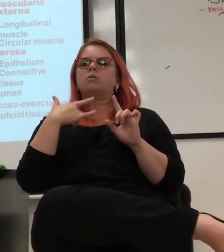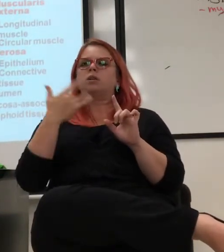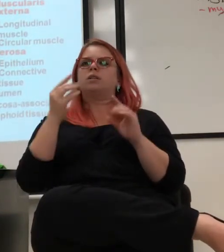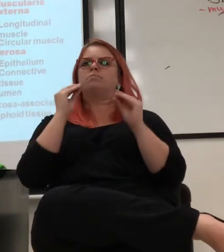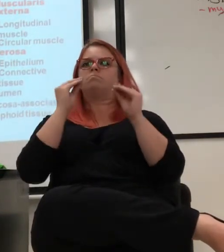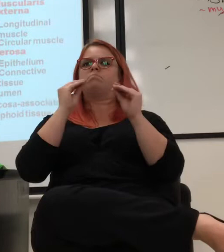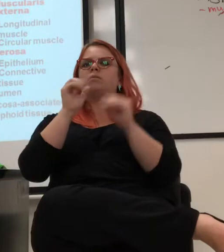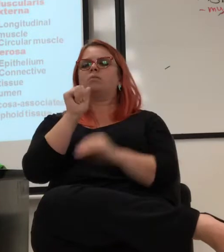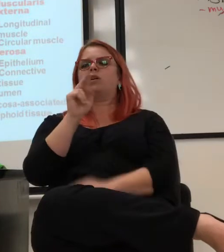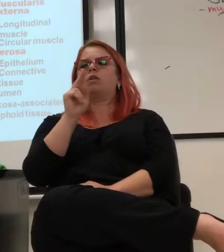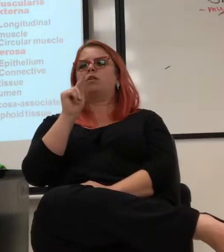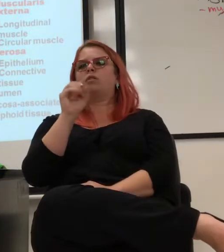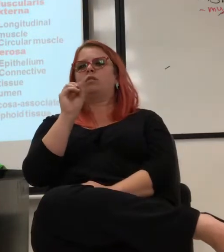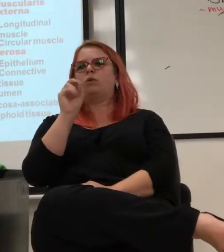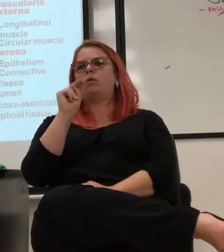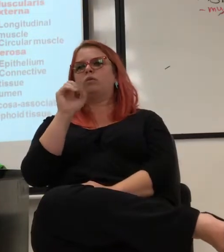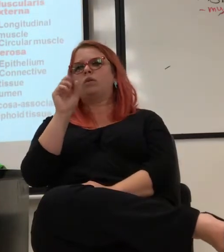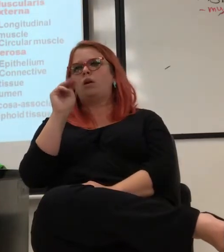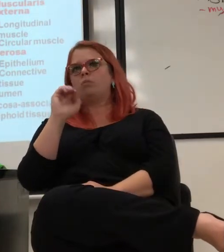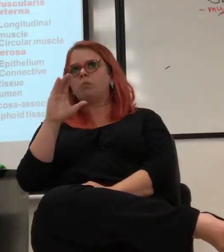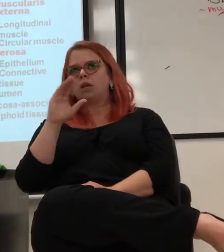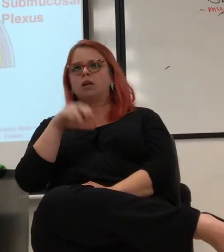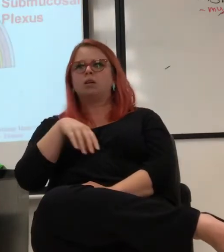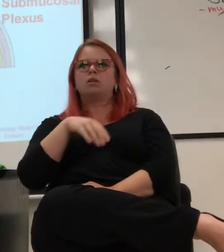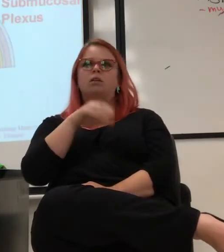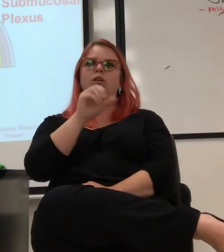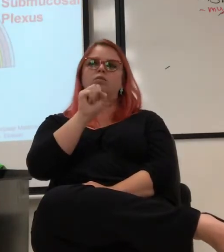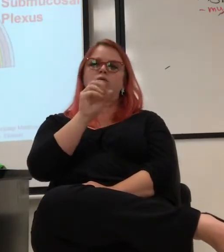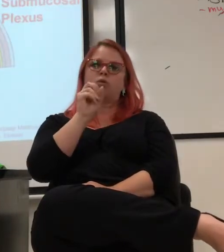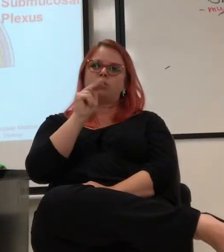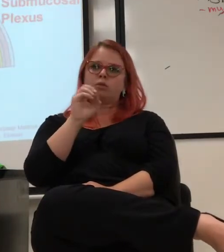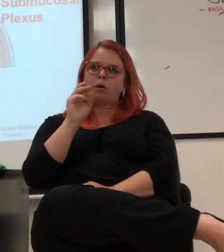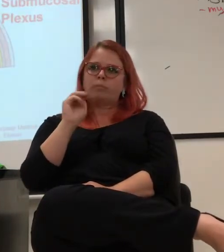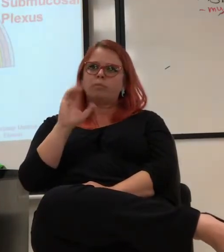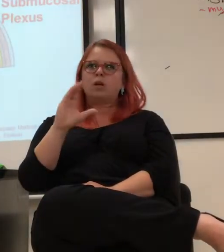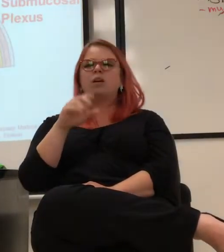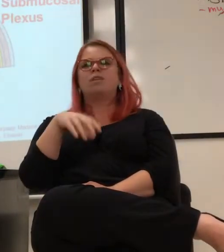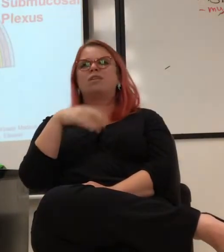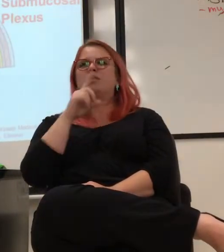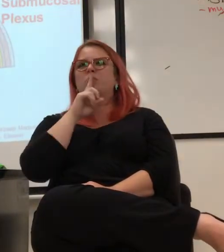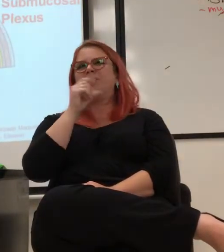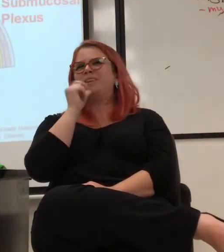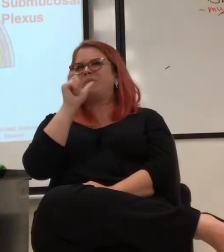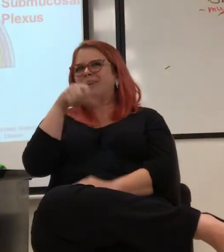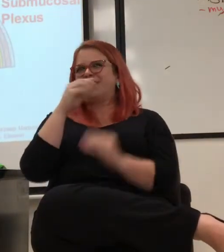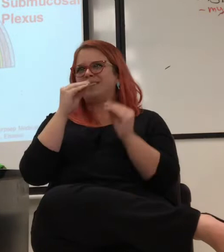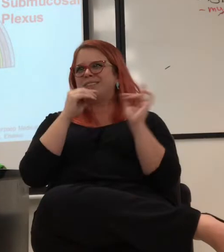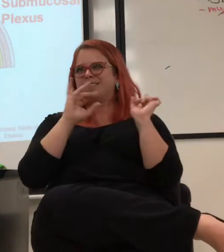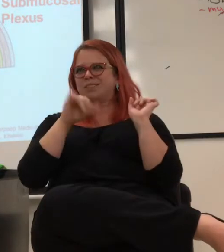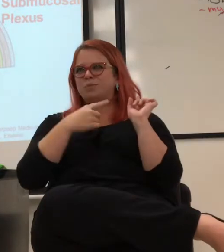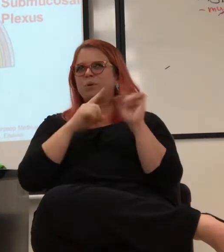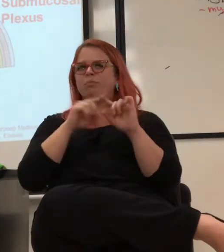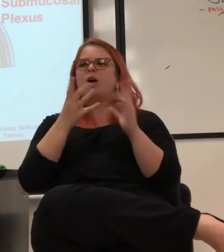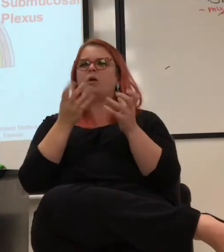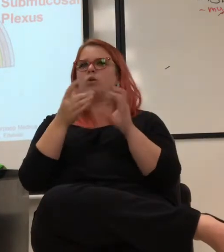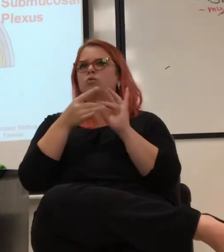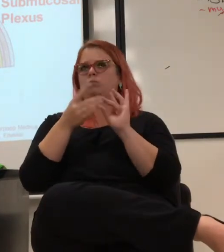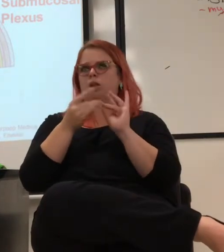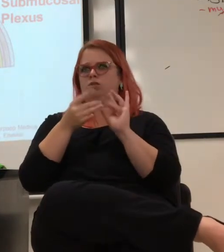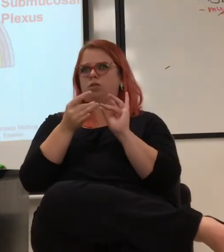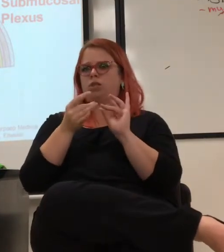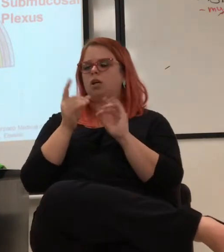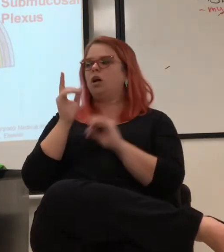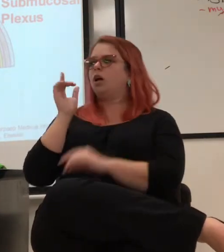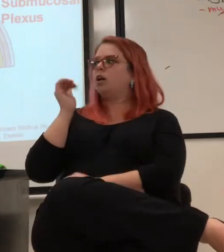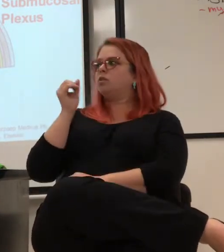nervous system, somatic nervous system. There's really no need to really, but I'll at least give mention to it. So this picture shows, it's a different